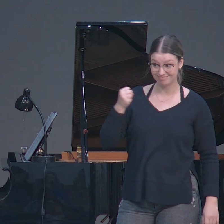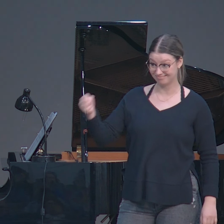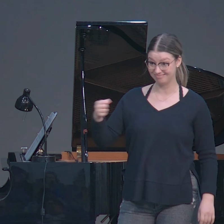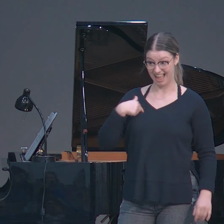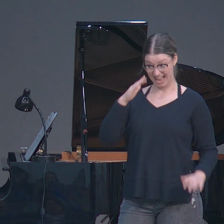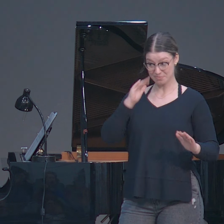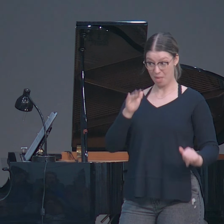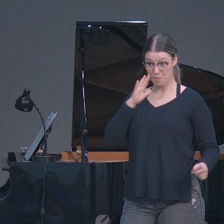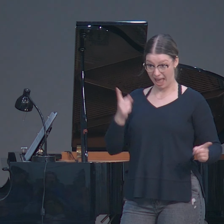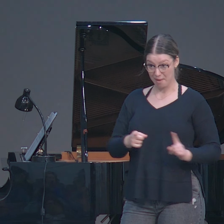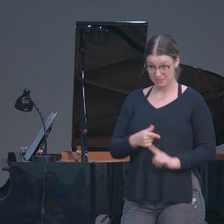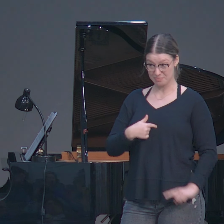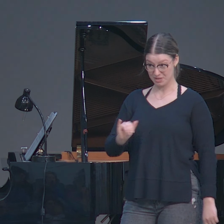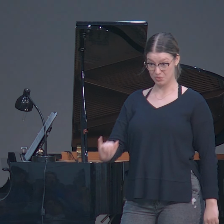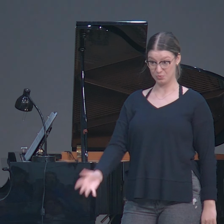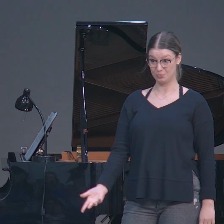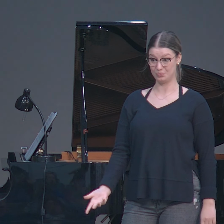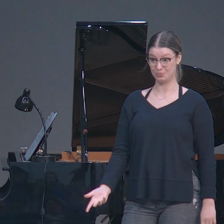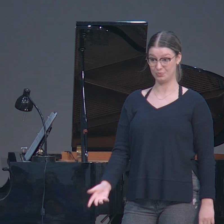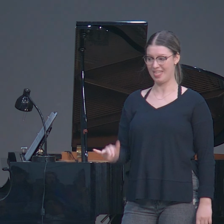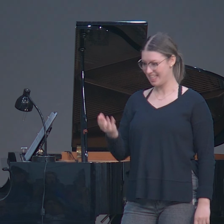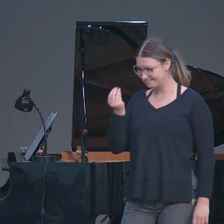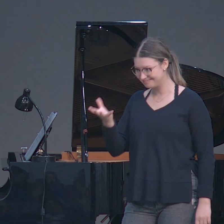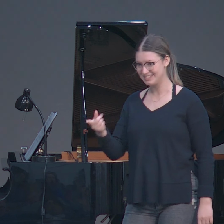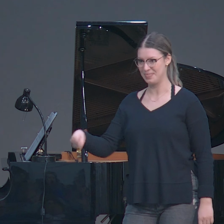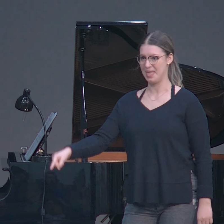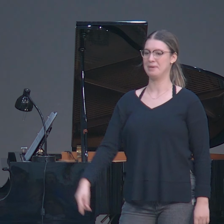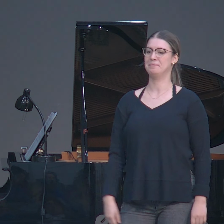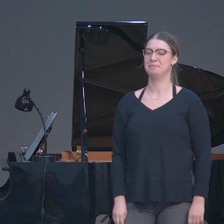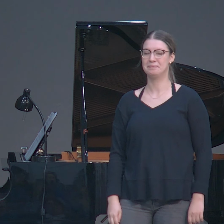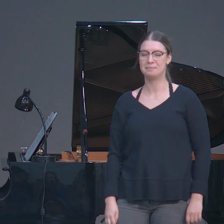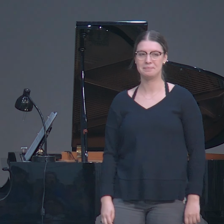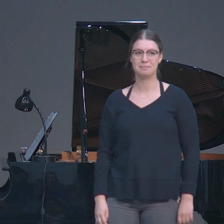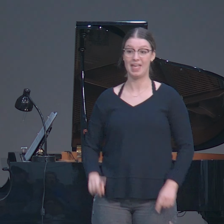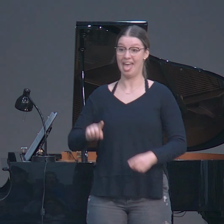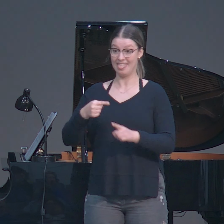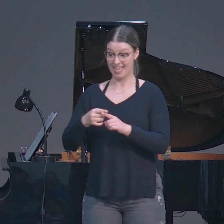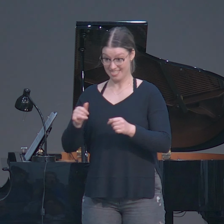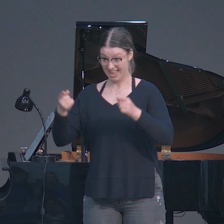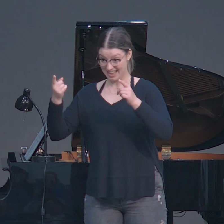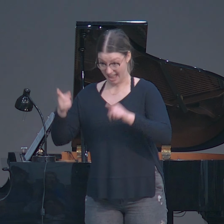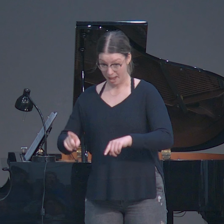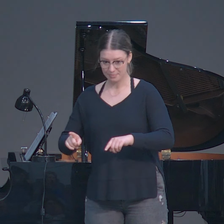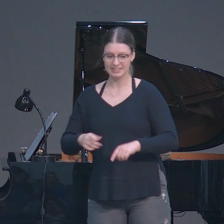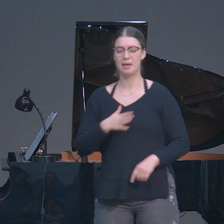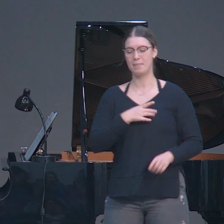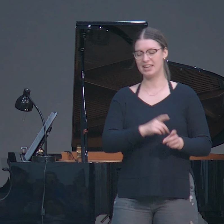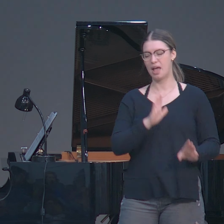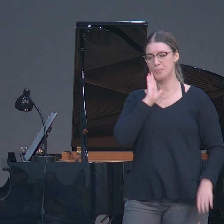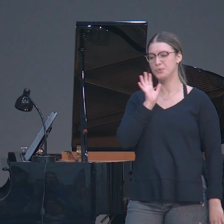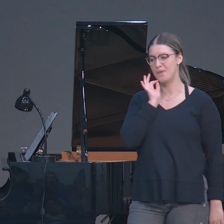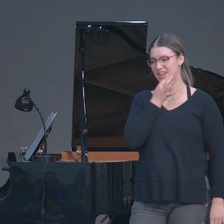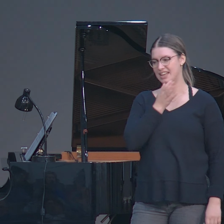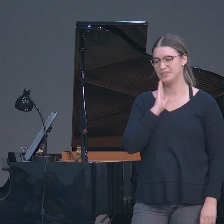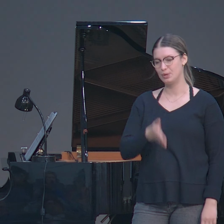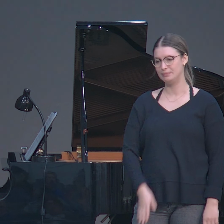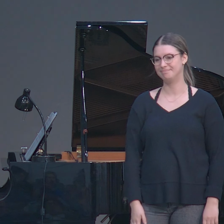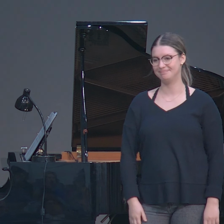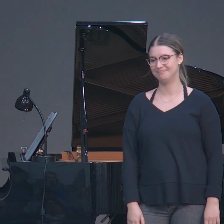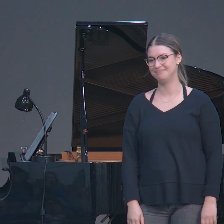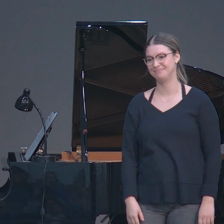expect to be taken away, and then my disciples will fast.